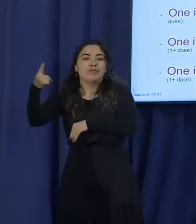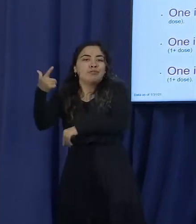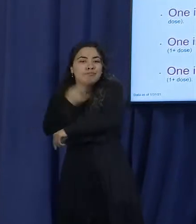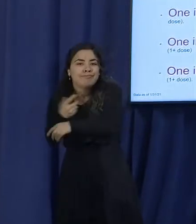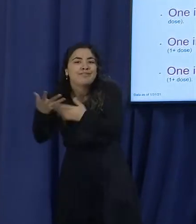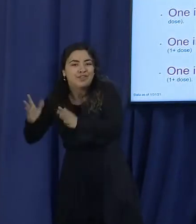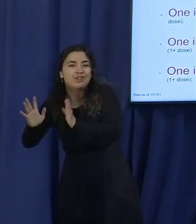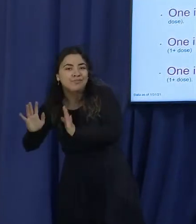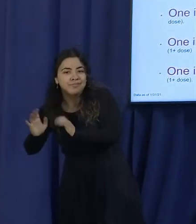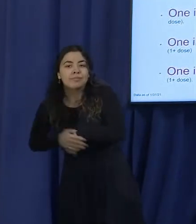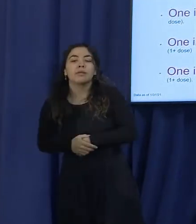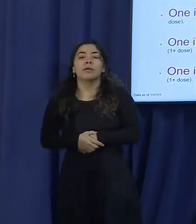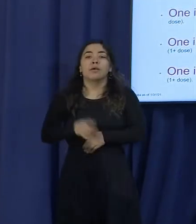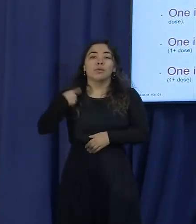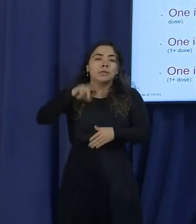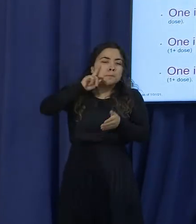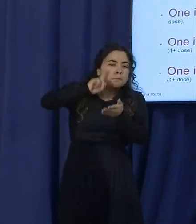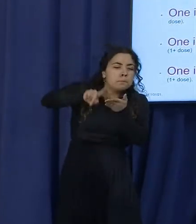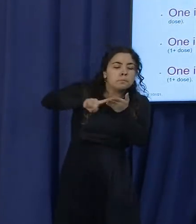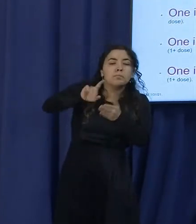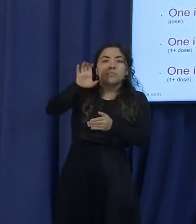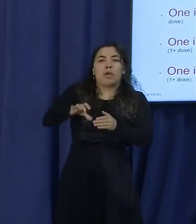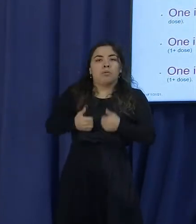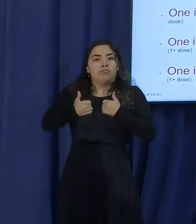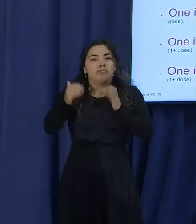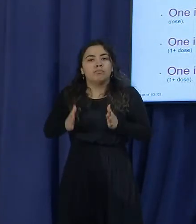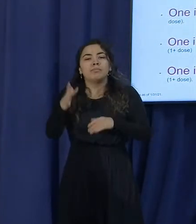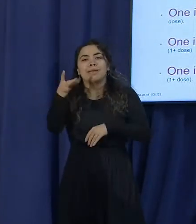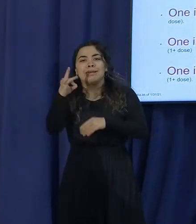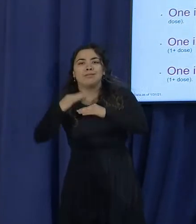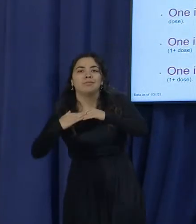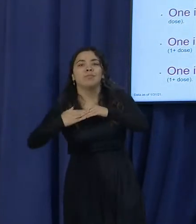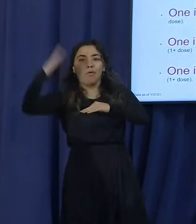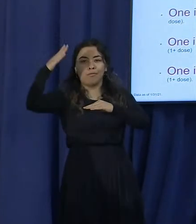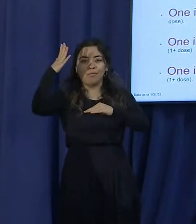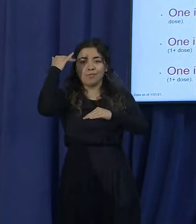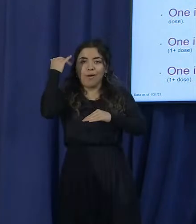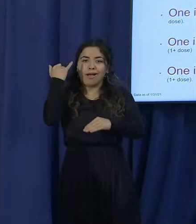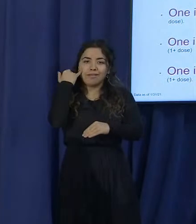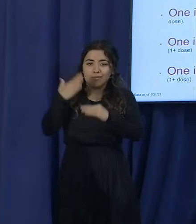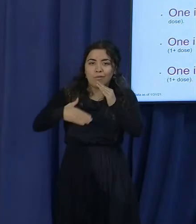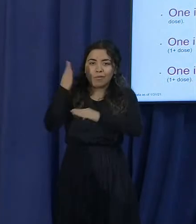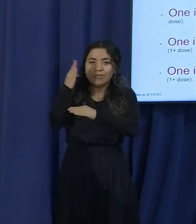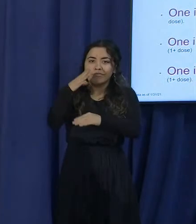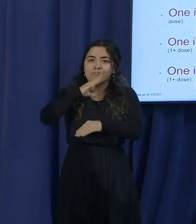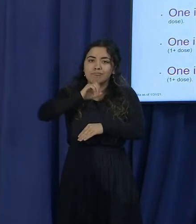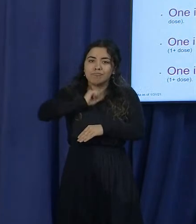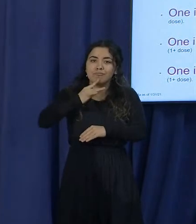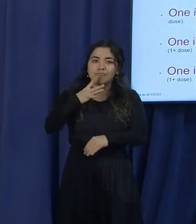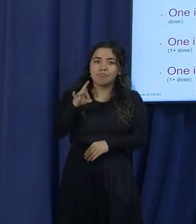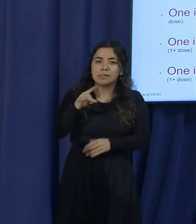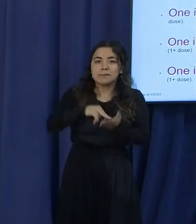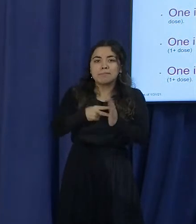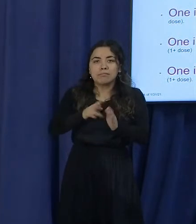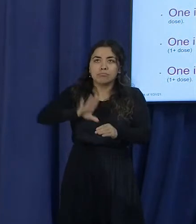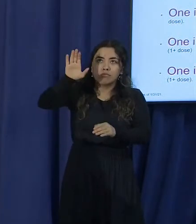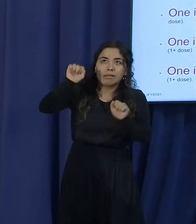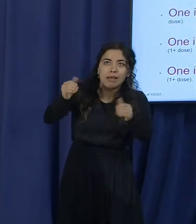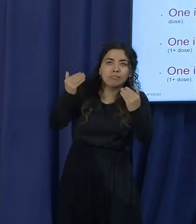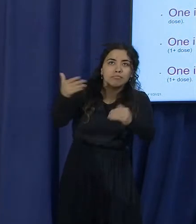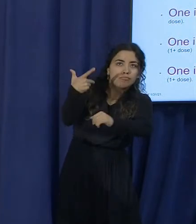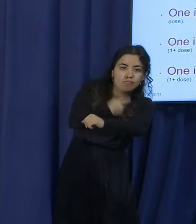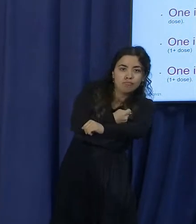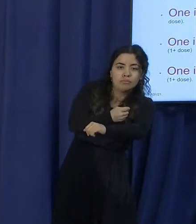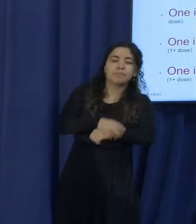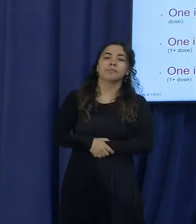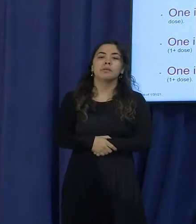we only look at Chicagoans 18 plus, which of course are the group that are broadly eligible for the COVID vaccine, that's 1 in 14 Chicago